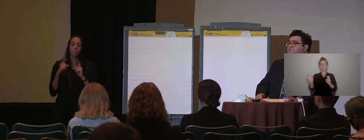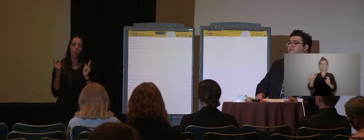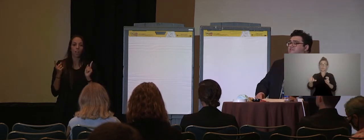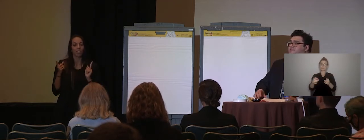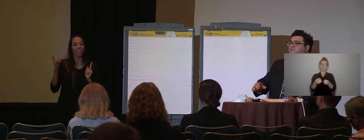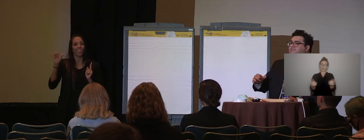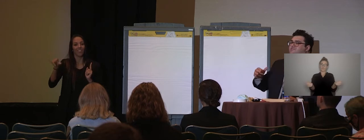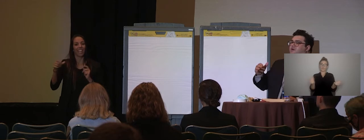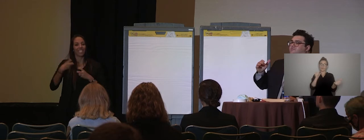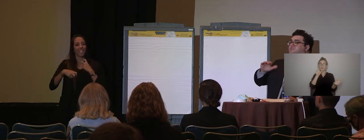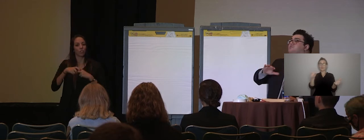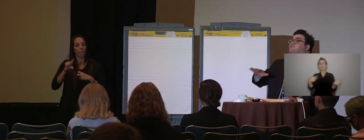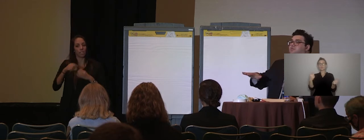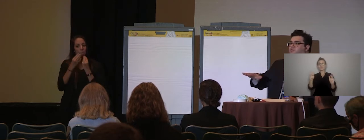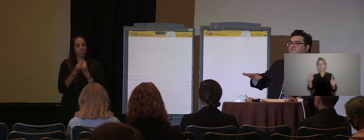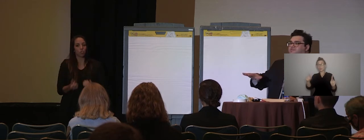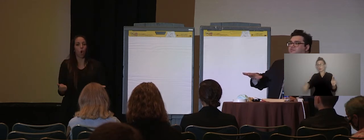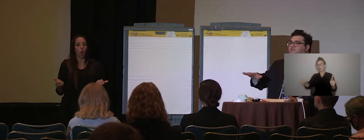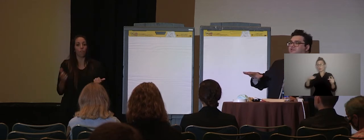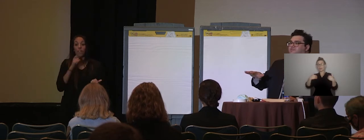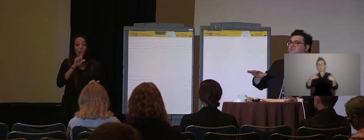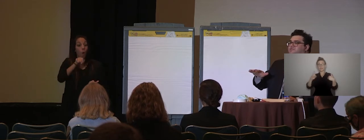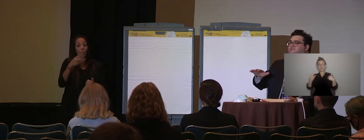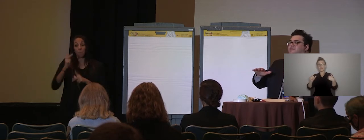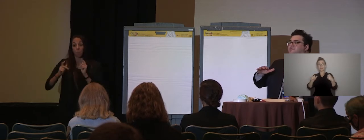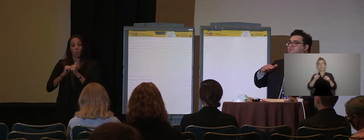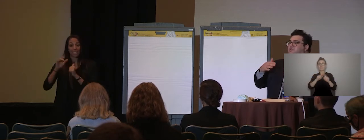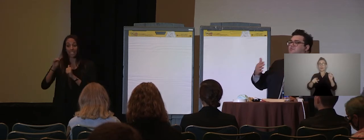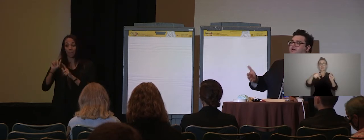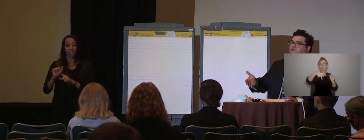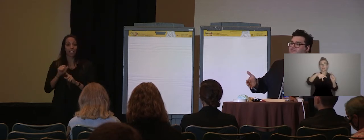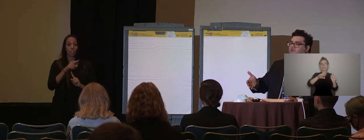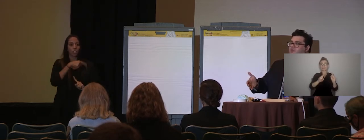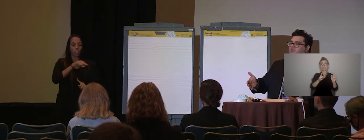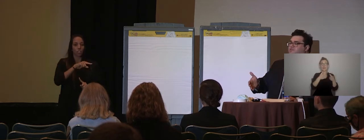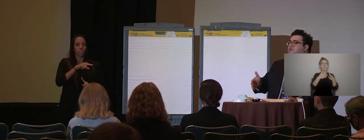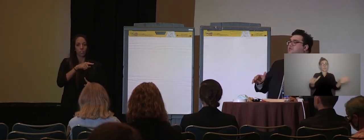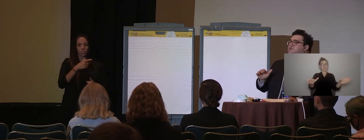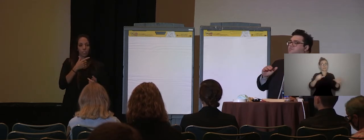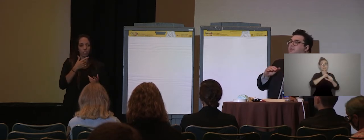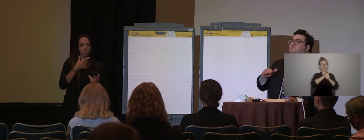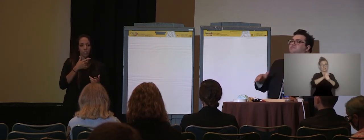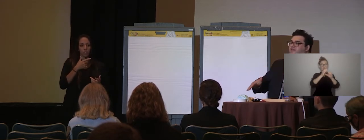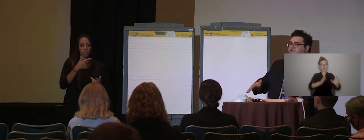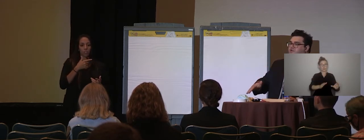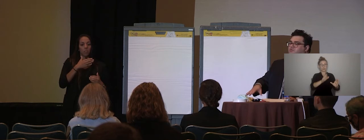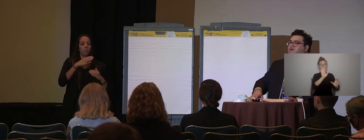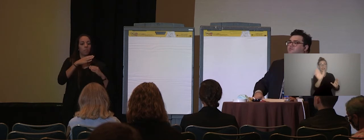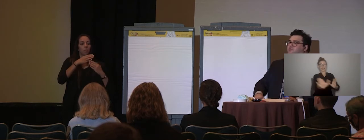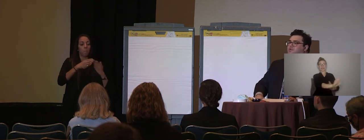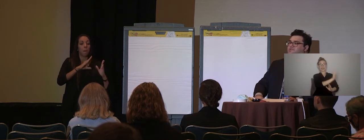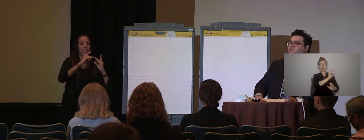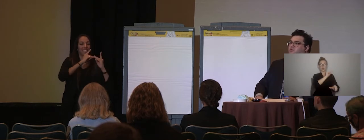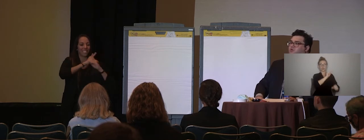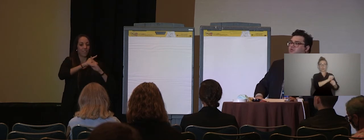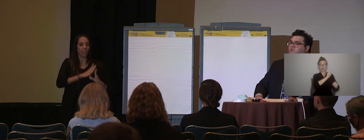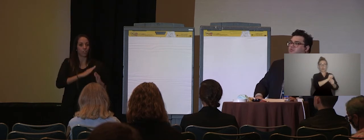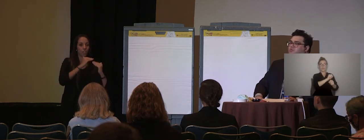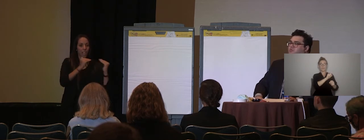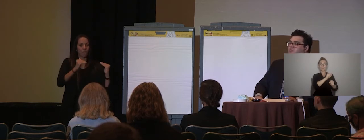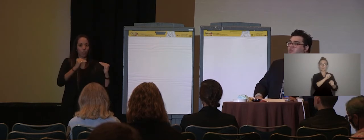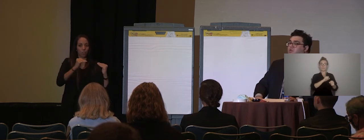that's an issue that needs to be solved, not just for people with disabilities, but just at the PD level as a whole, sorry, public defender level as a